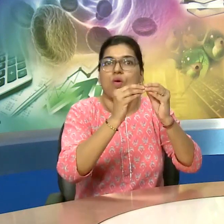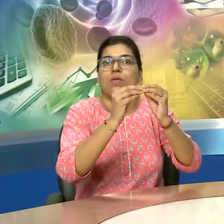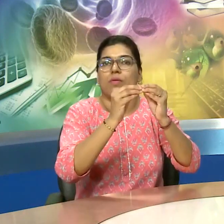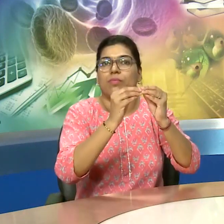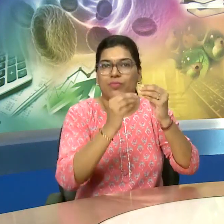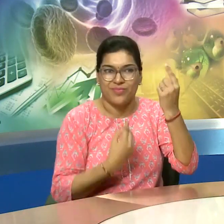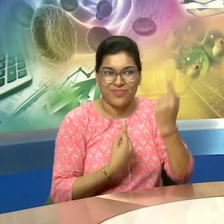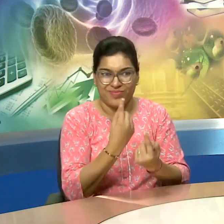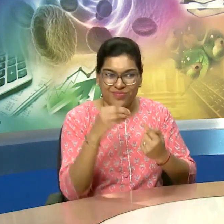for